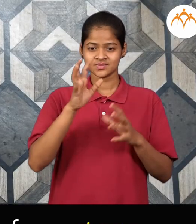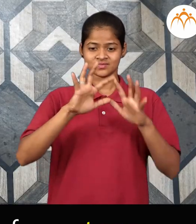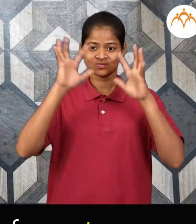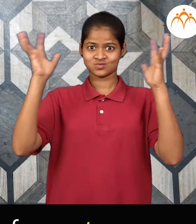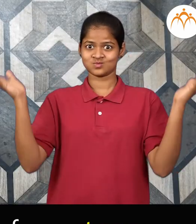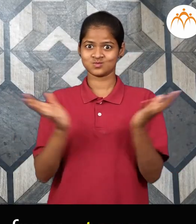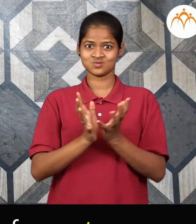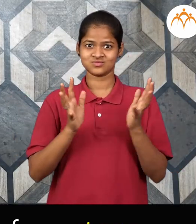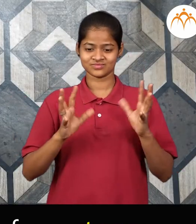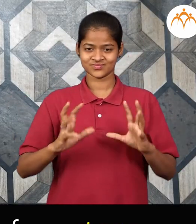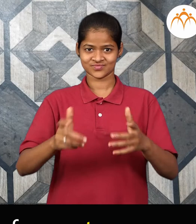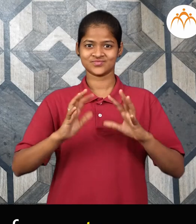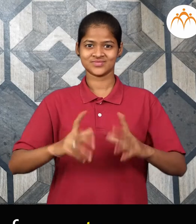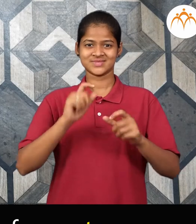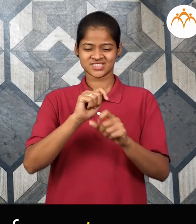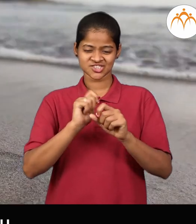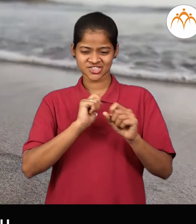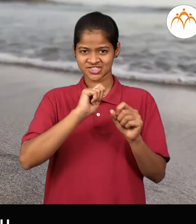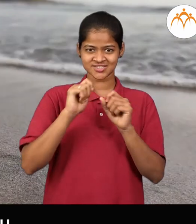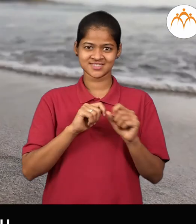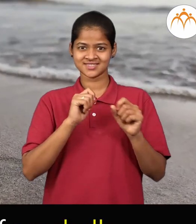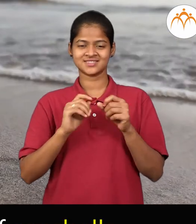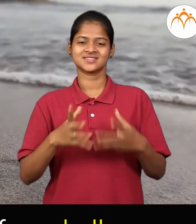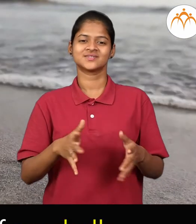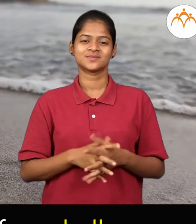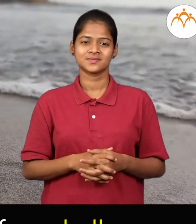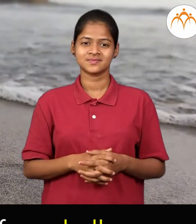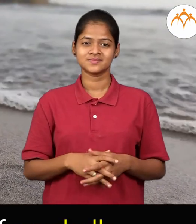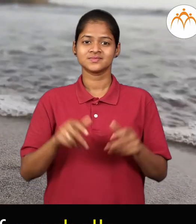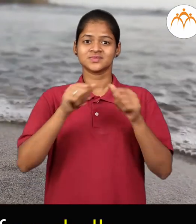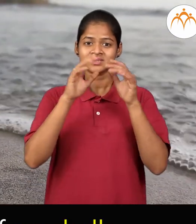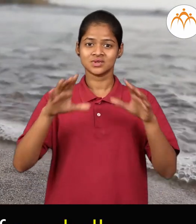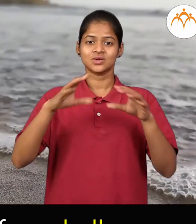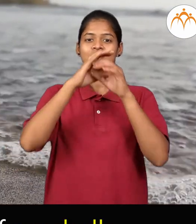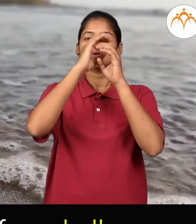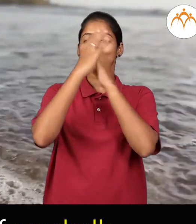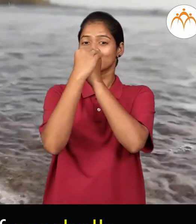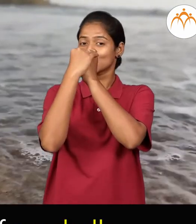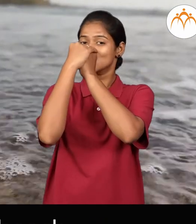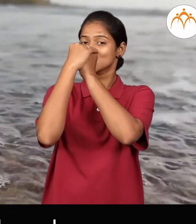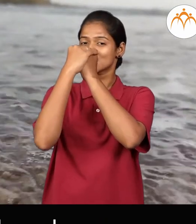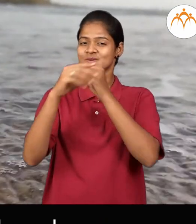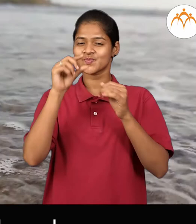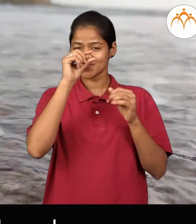made from stones. Seashells. We find a lot of seashells on the sea beach.